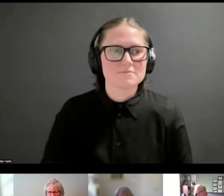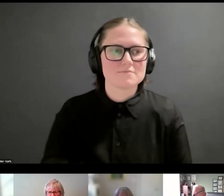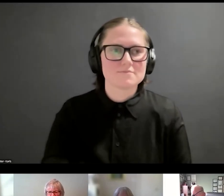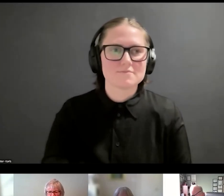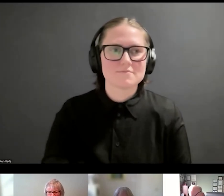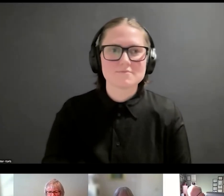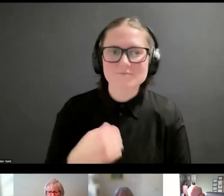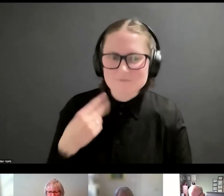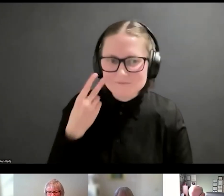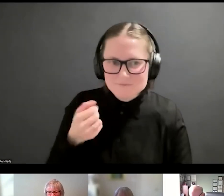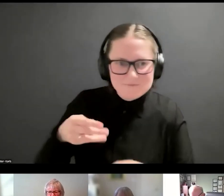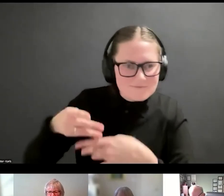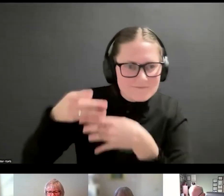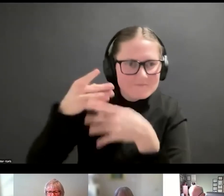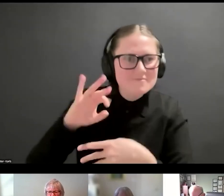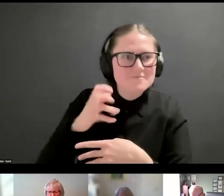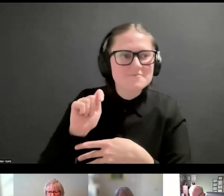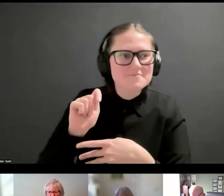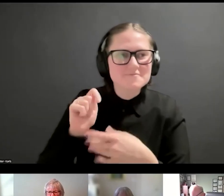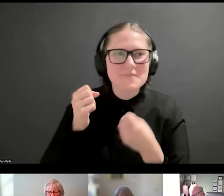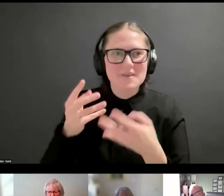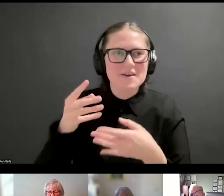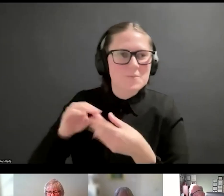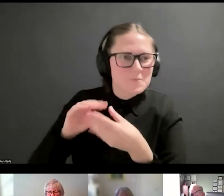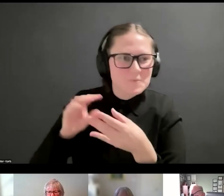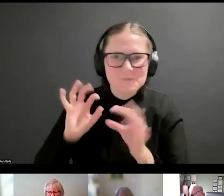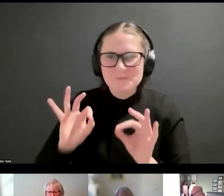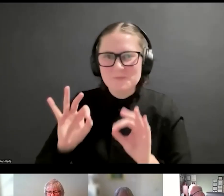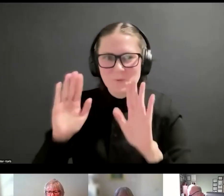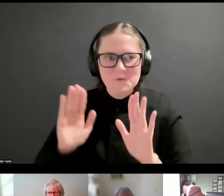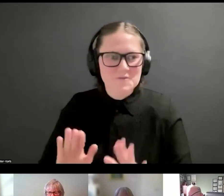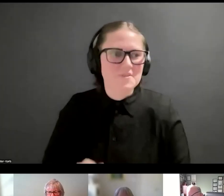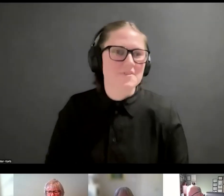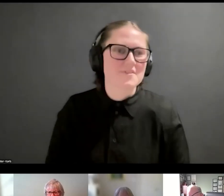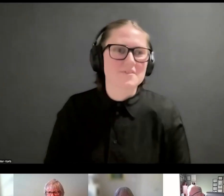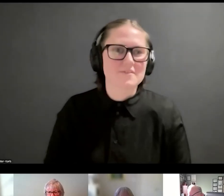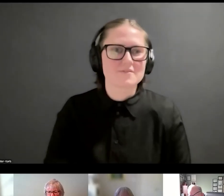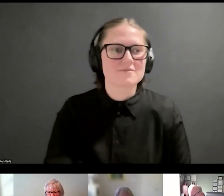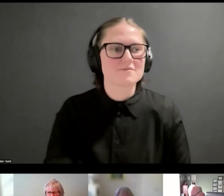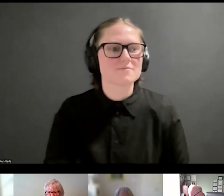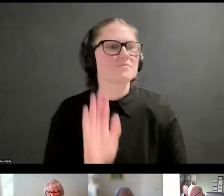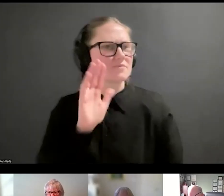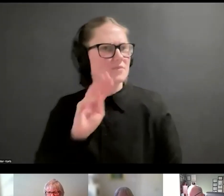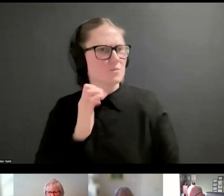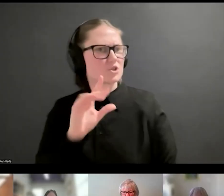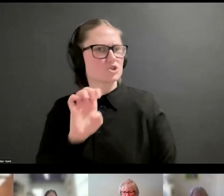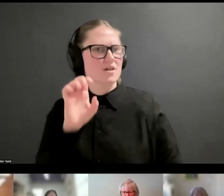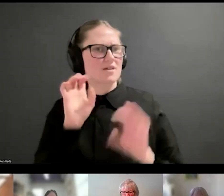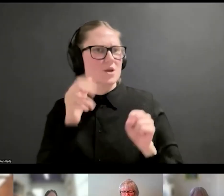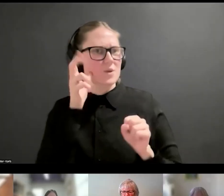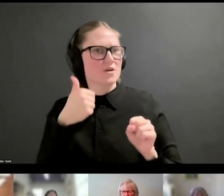I see a lot of chatter going on in the chat box, so that's wonderful. Hey, Michelle, can you hear me?